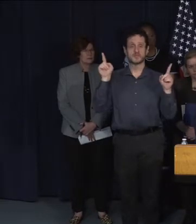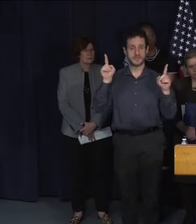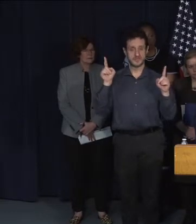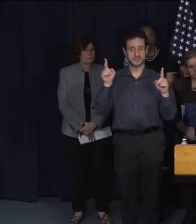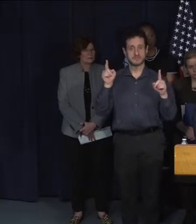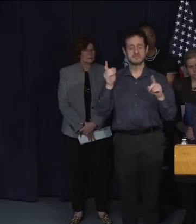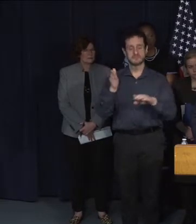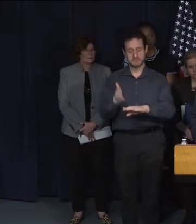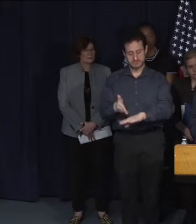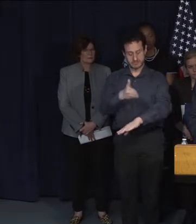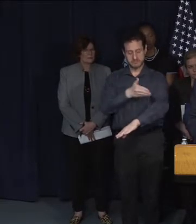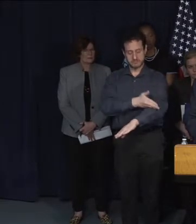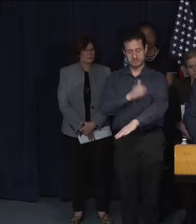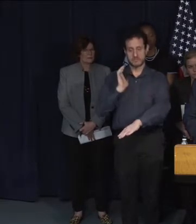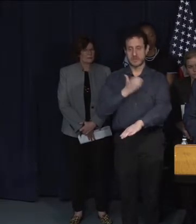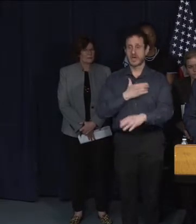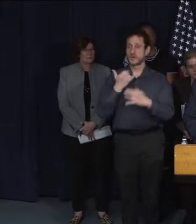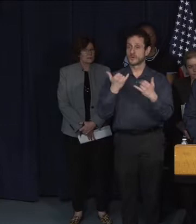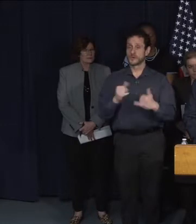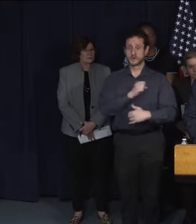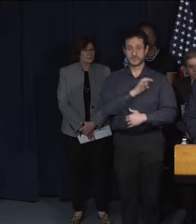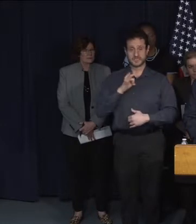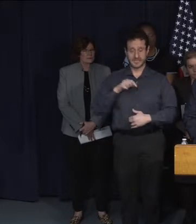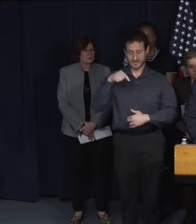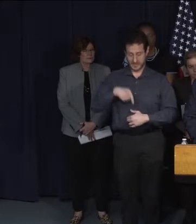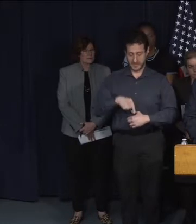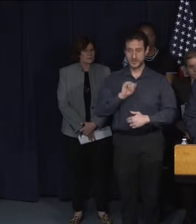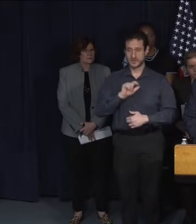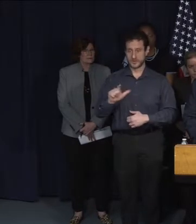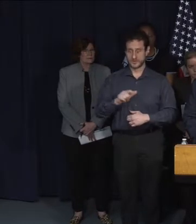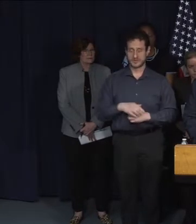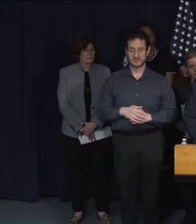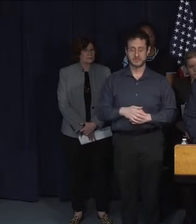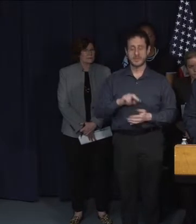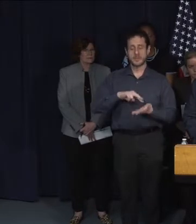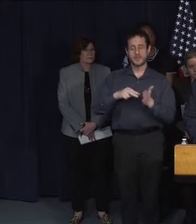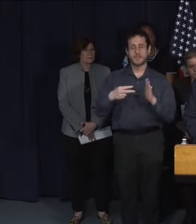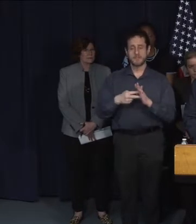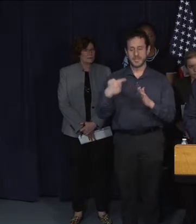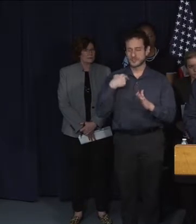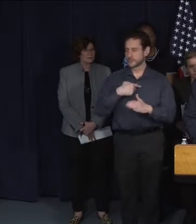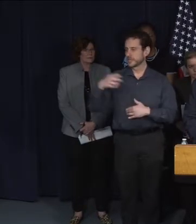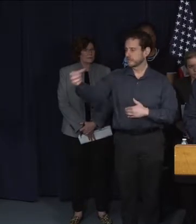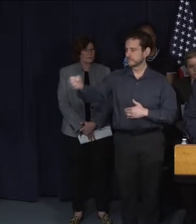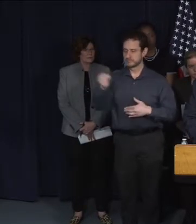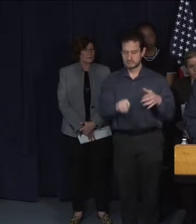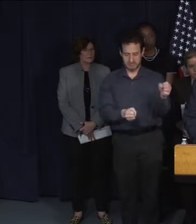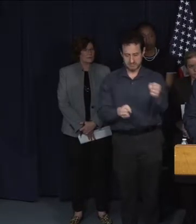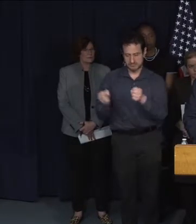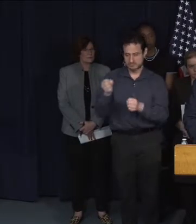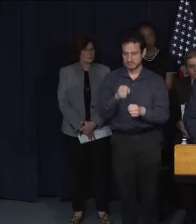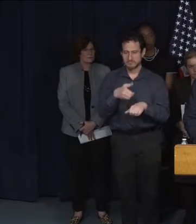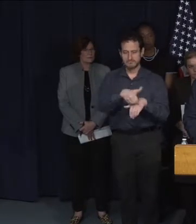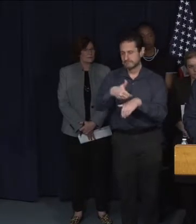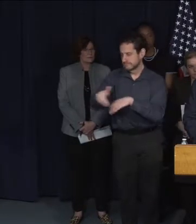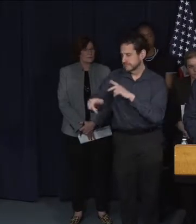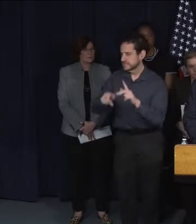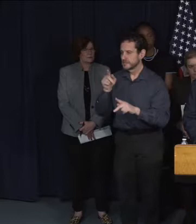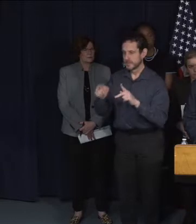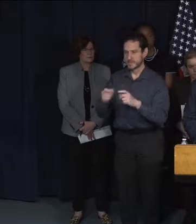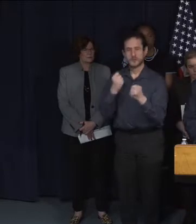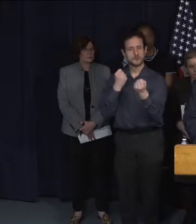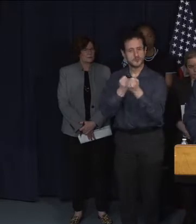our existing staff on the ground. It allows us to assemble and to deploy mobile